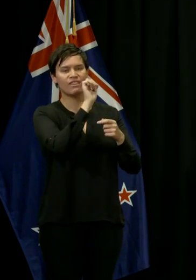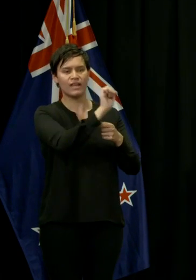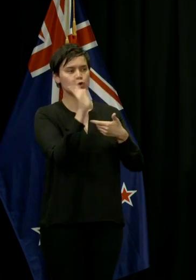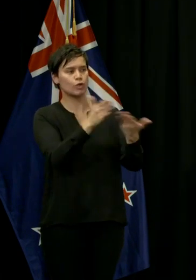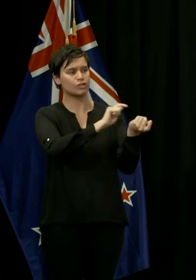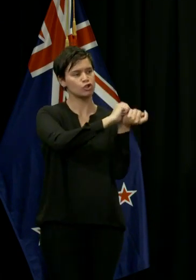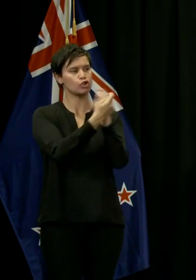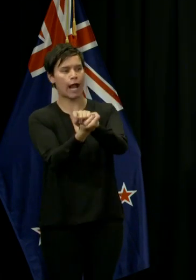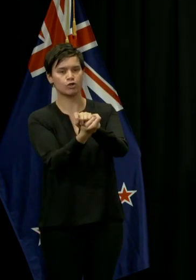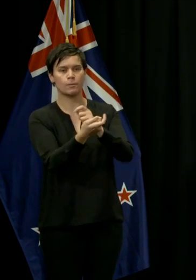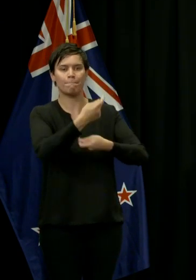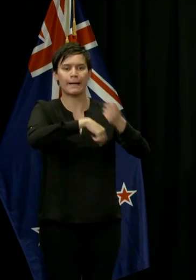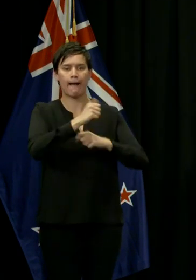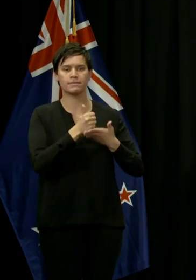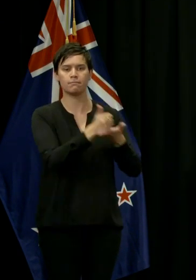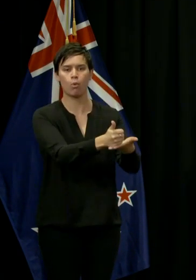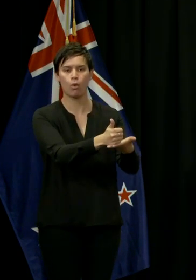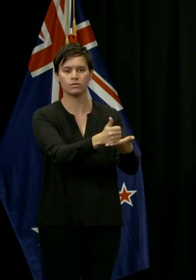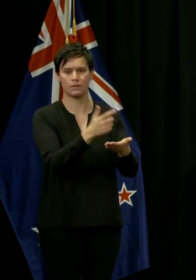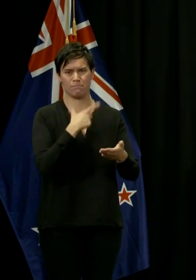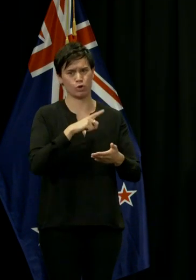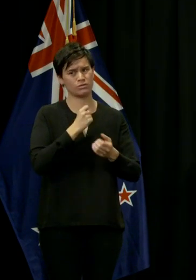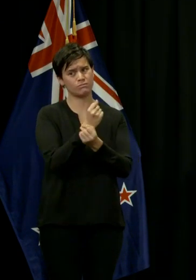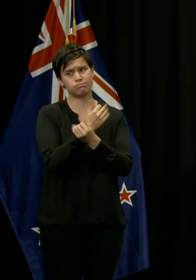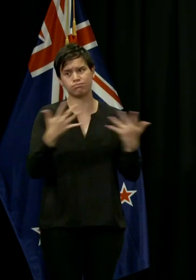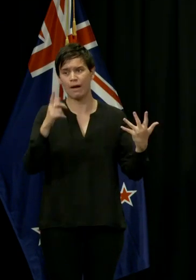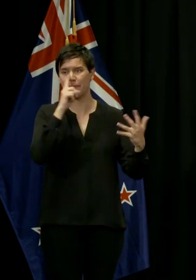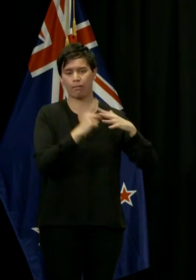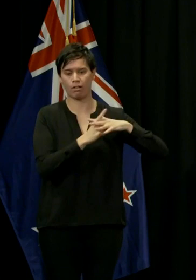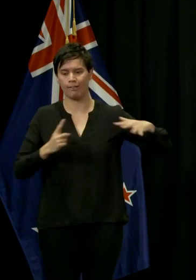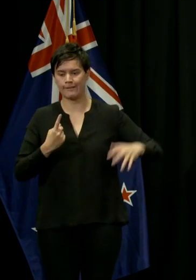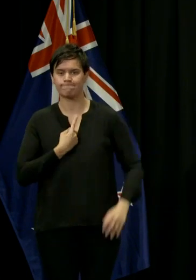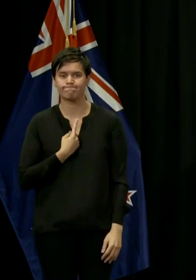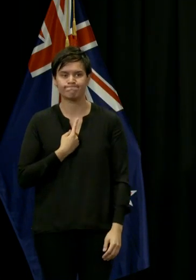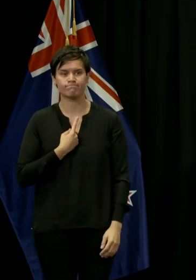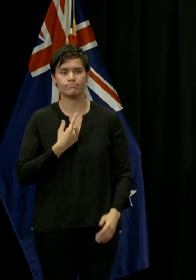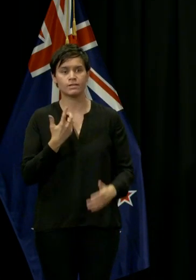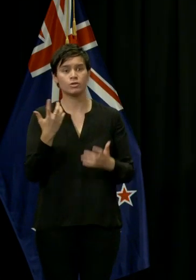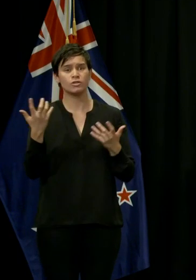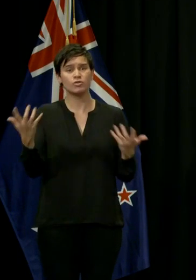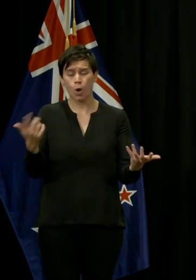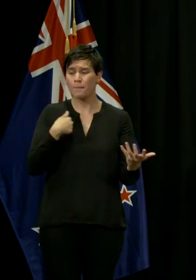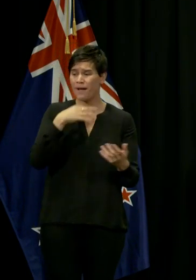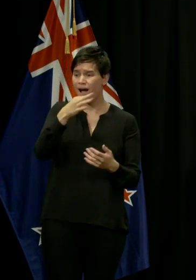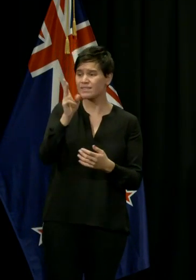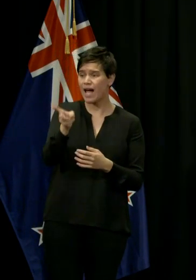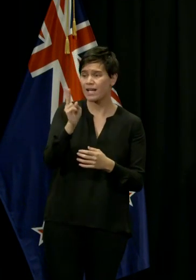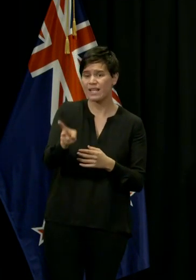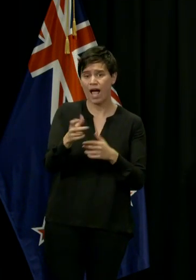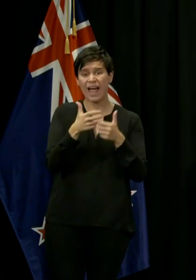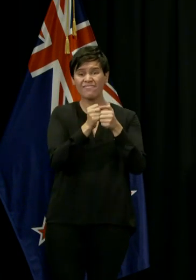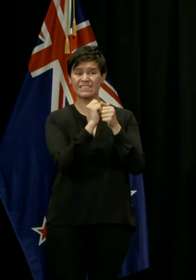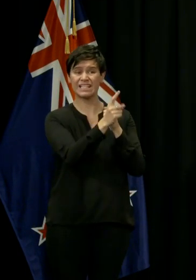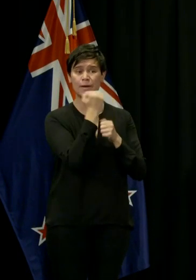But in the meantime, while we work through a government response, I say to the public, go and check in on your neighbours, get